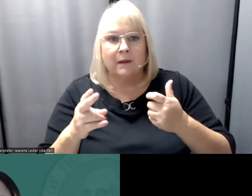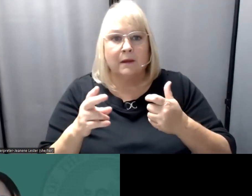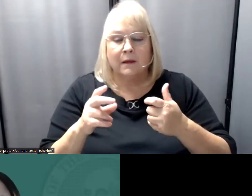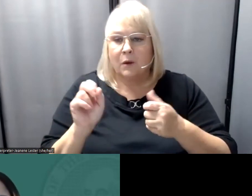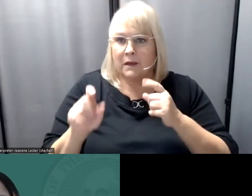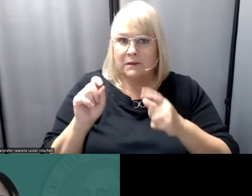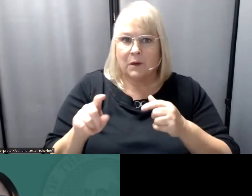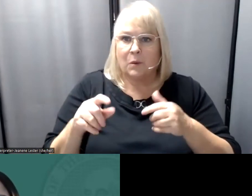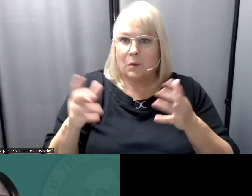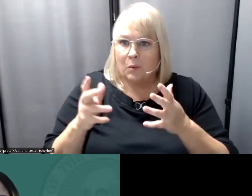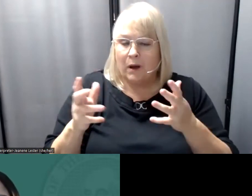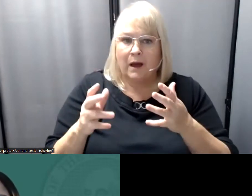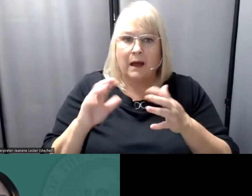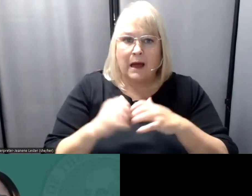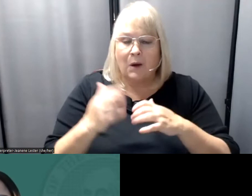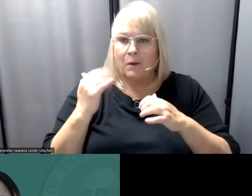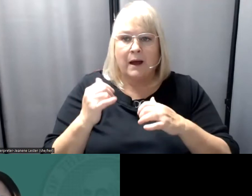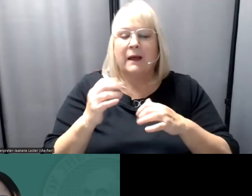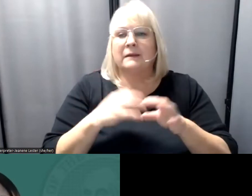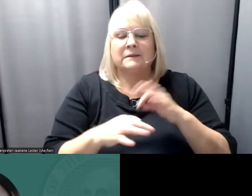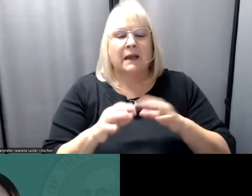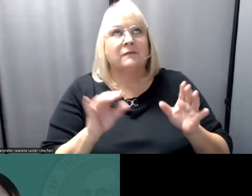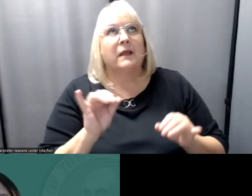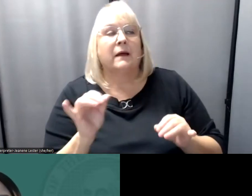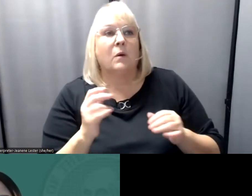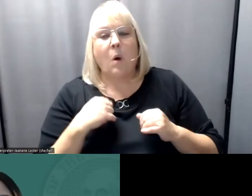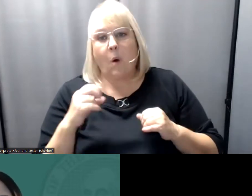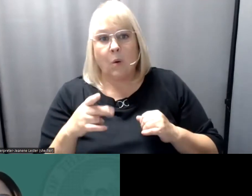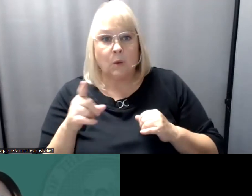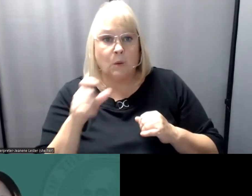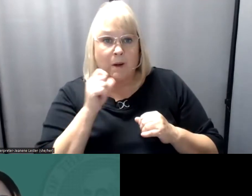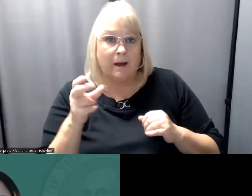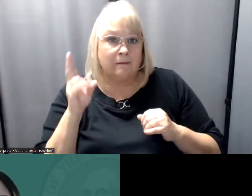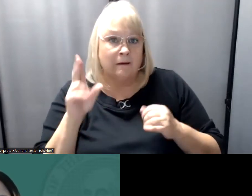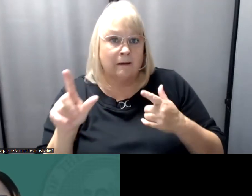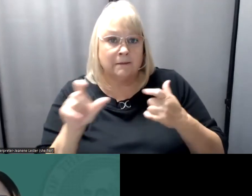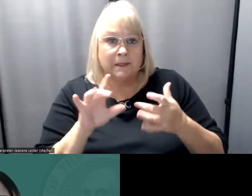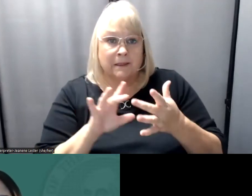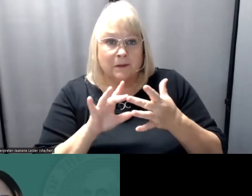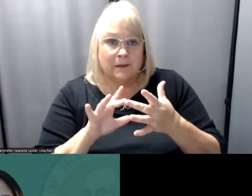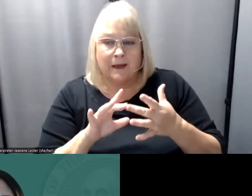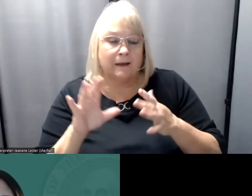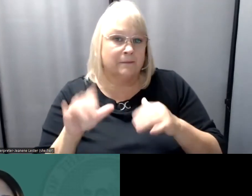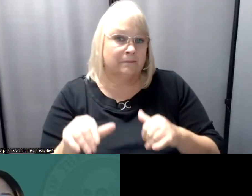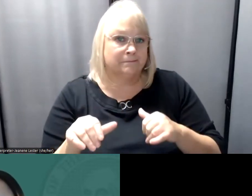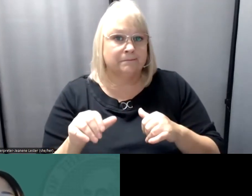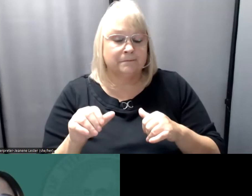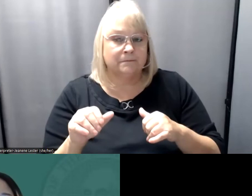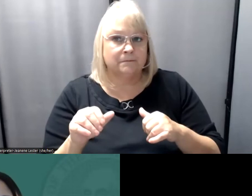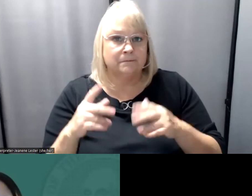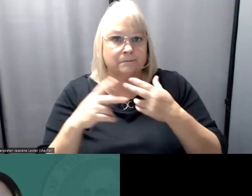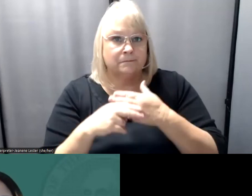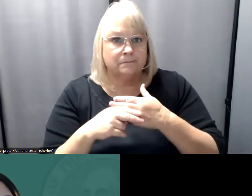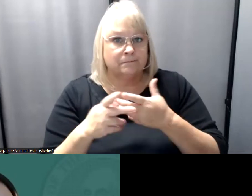oh, you don't have the bandwidth? Oh, okay, right? How do we help our team? Yeah. Absolutely. Good luck with that. That's a tricky one.